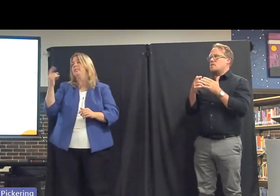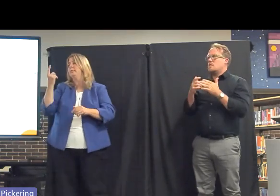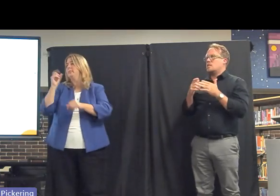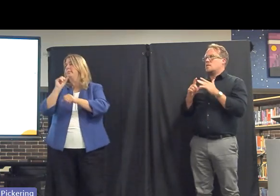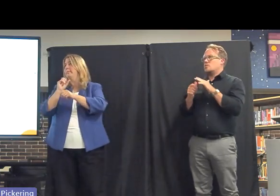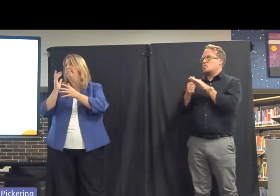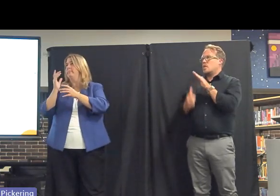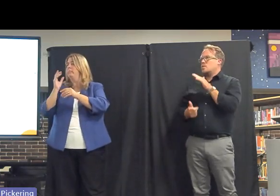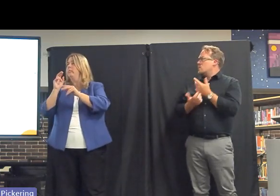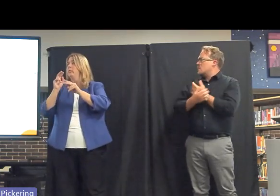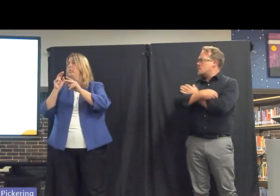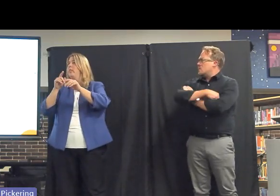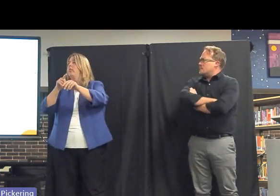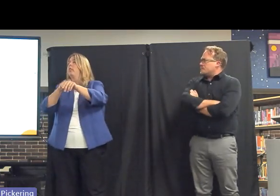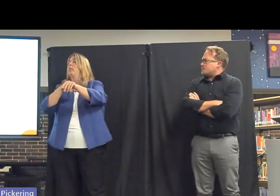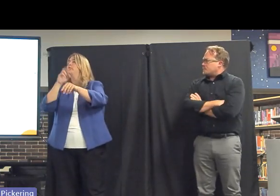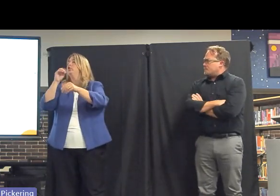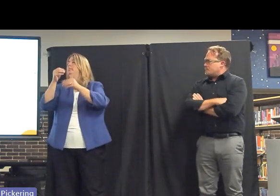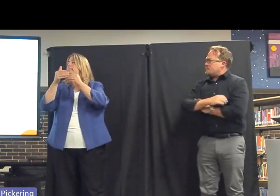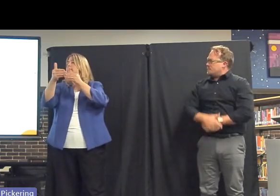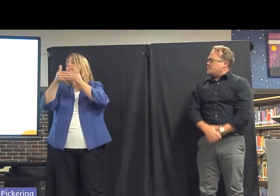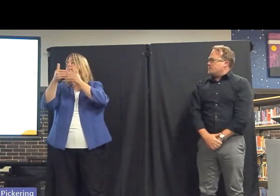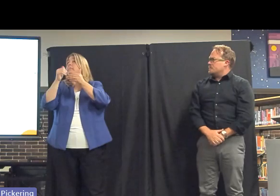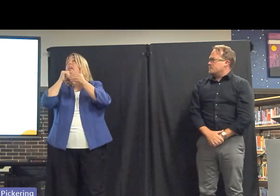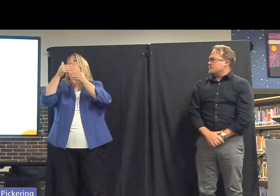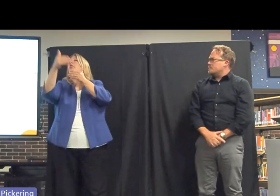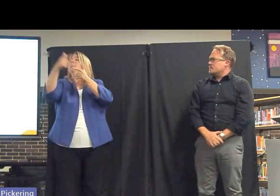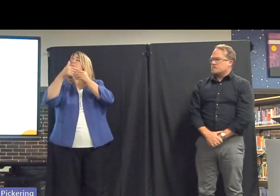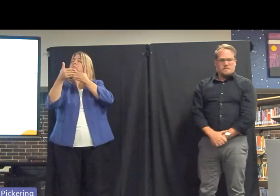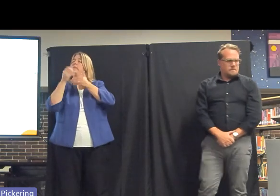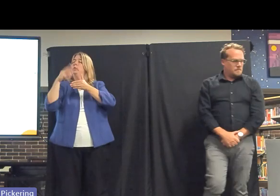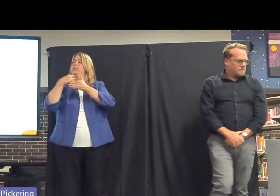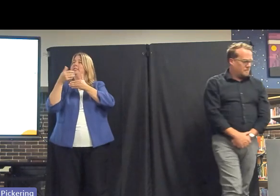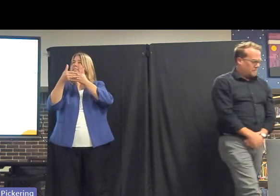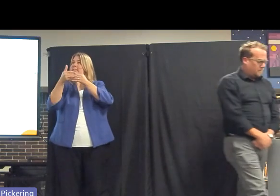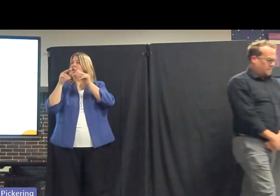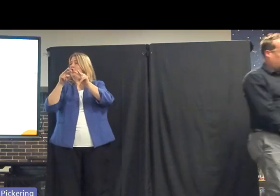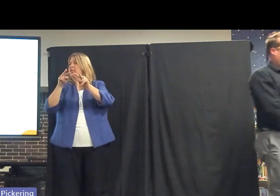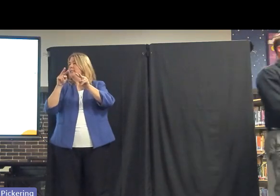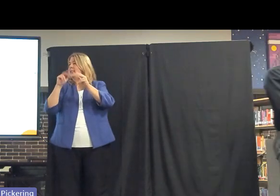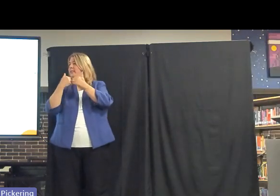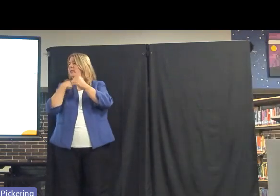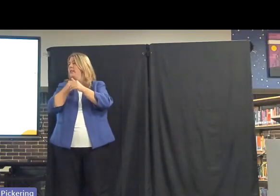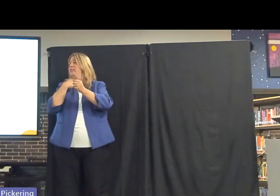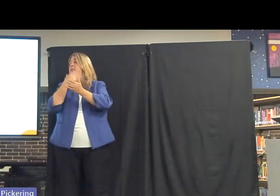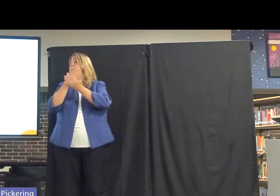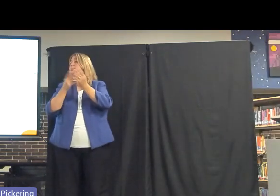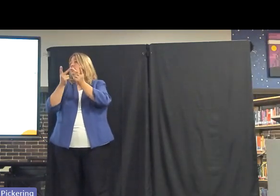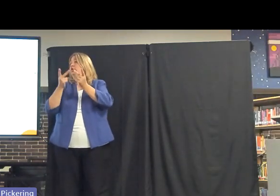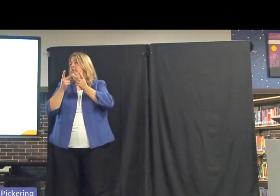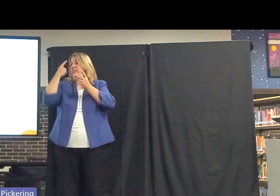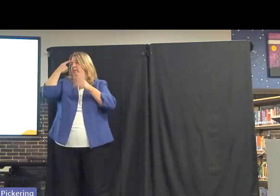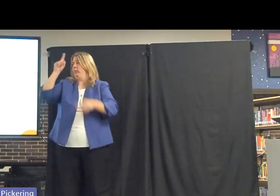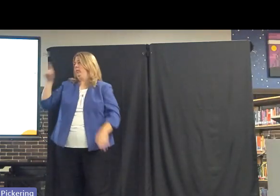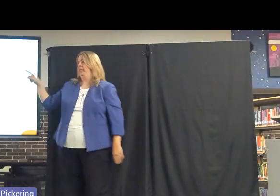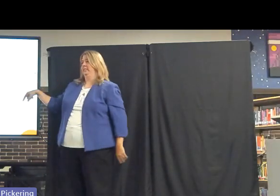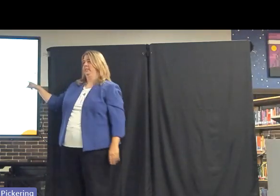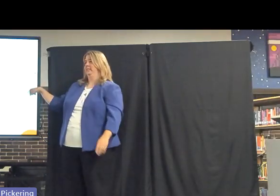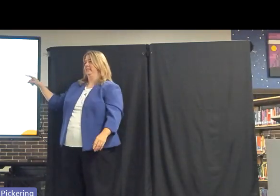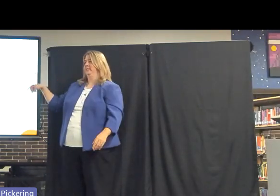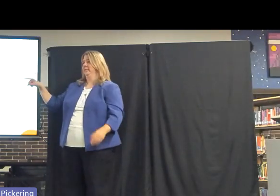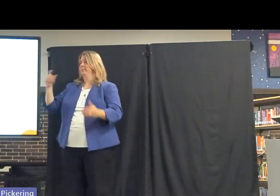Absolutely. Mhm. And that is something long-term, not very far long-term,